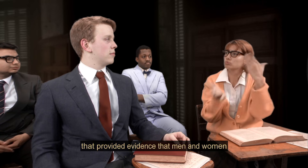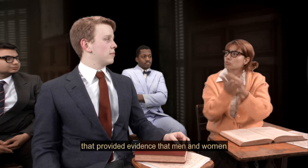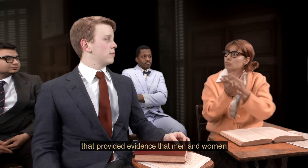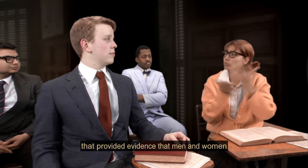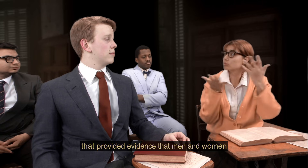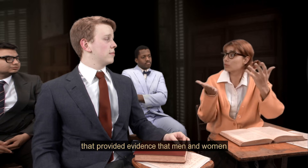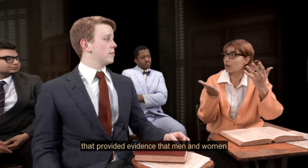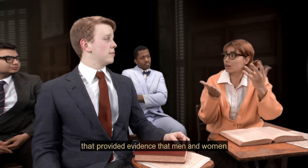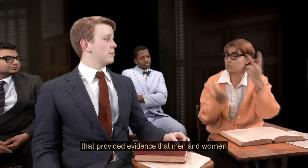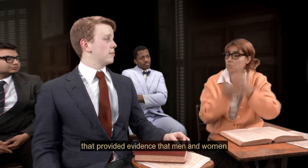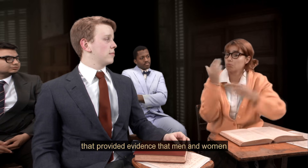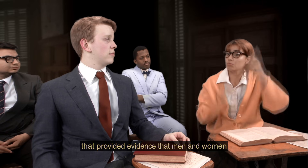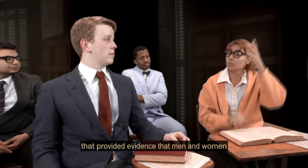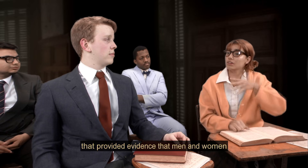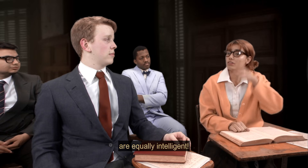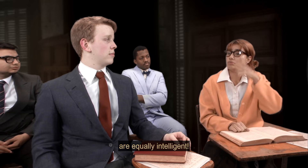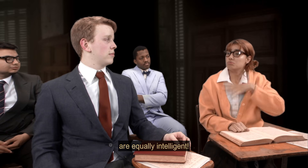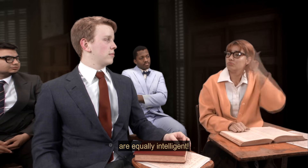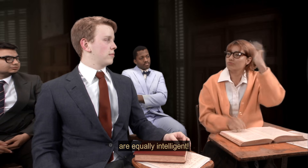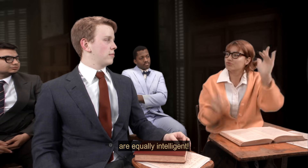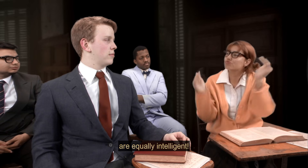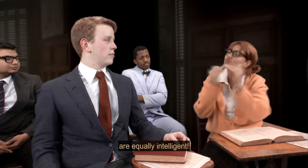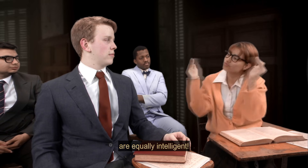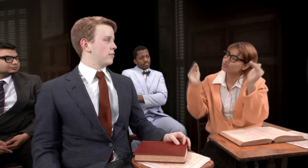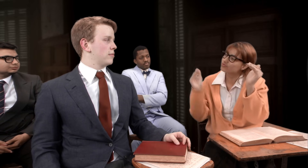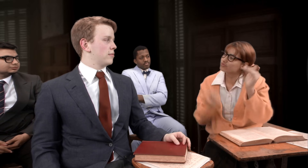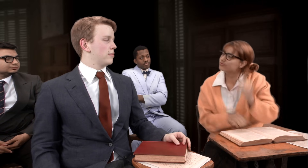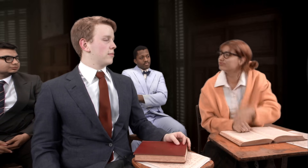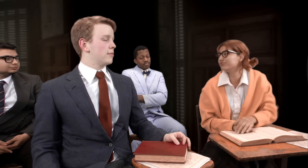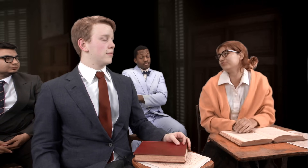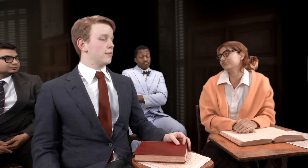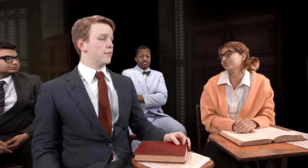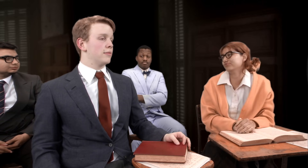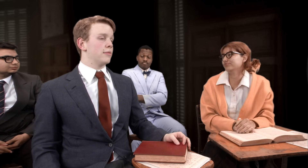provided evidence that men and women are equally intelligent.